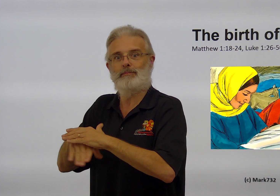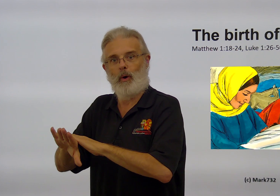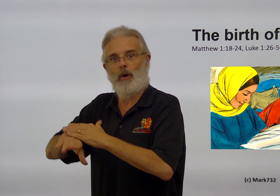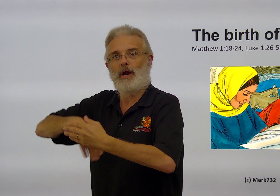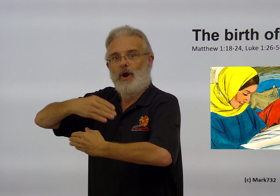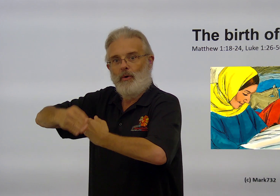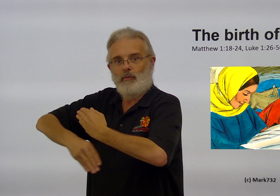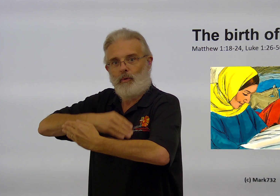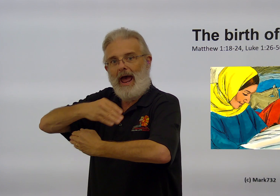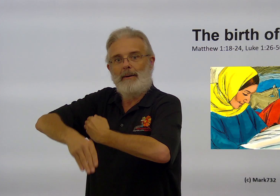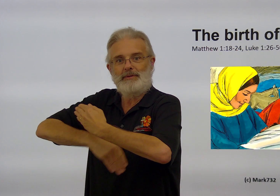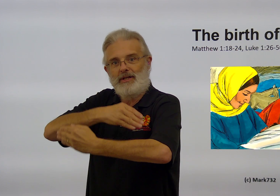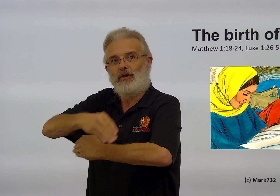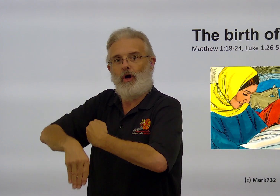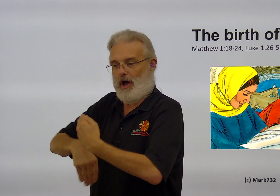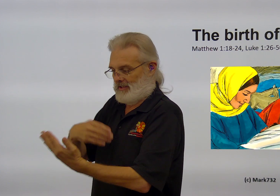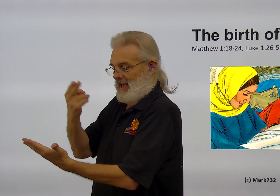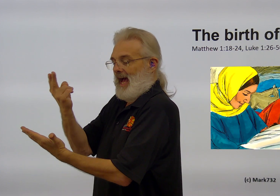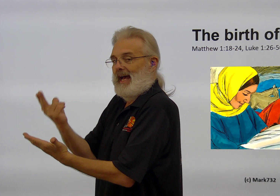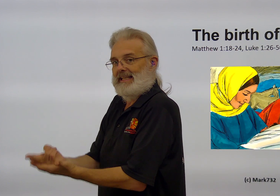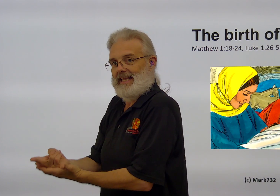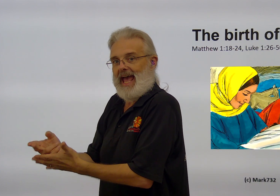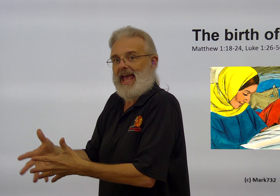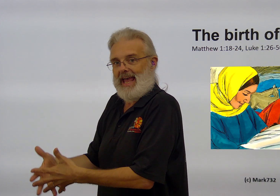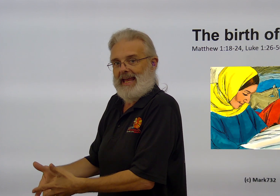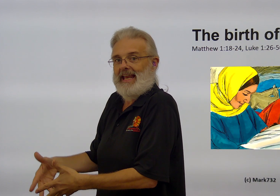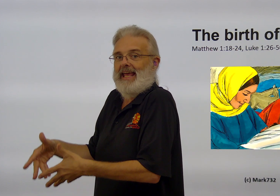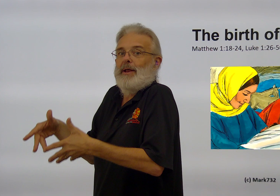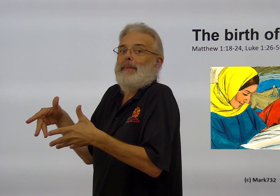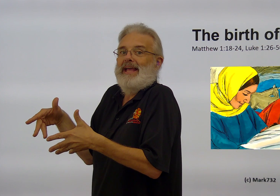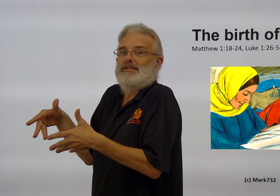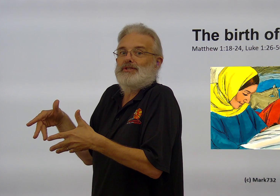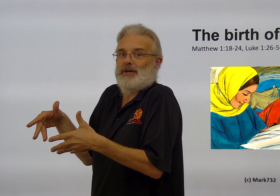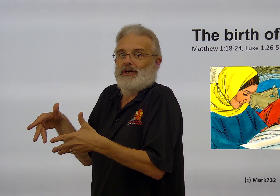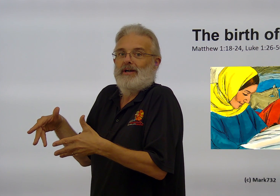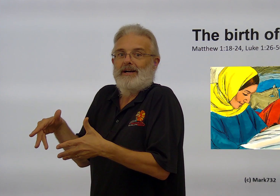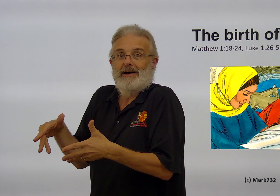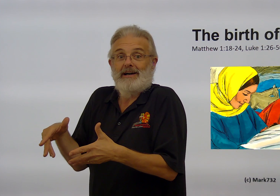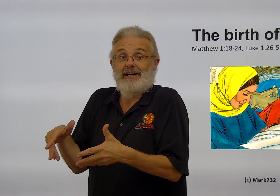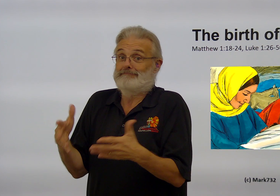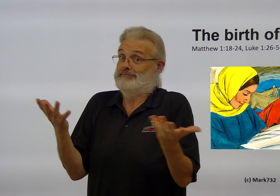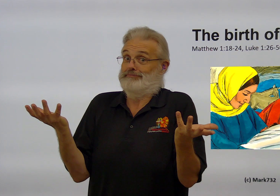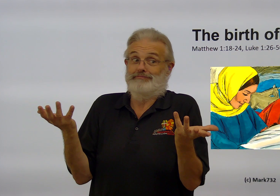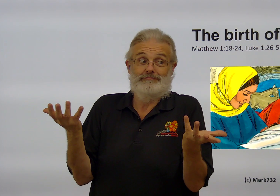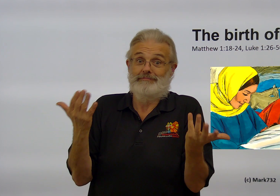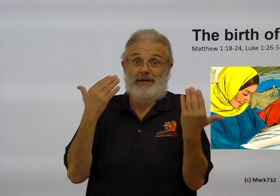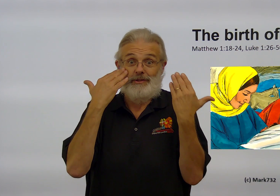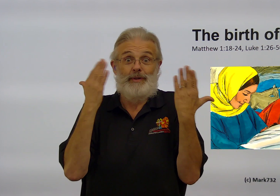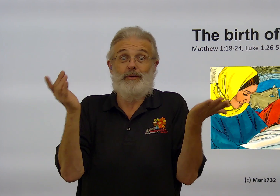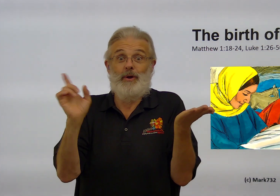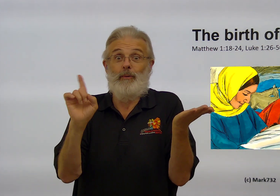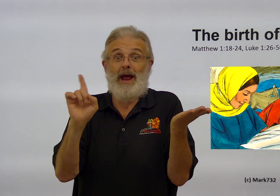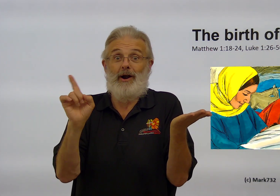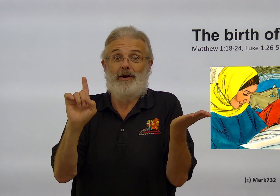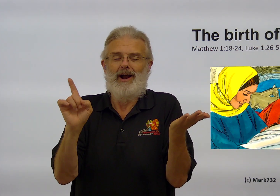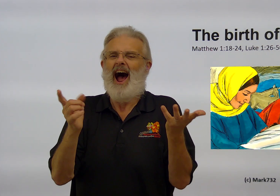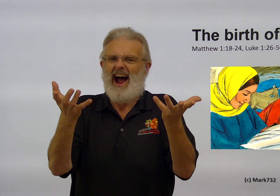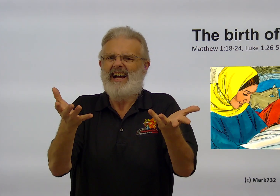born wrapped in cloths and laid in a manger. Because we don't know where.